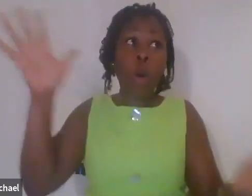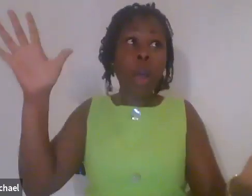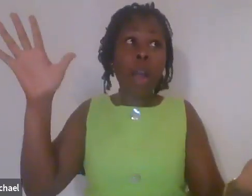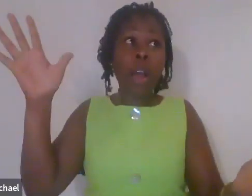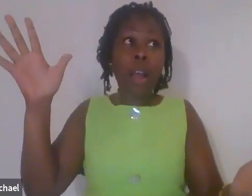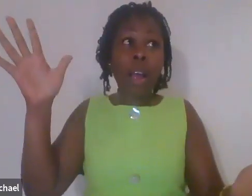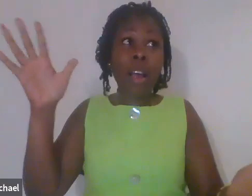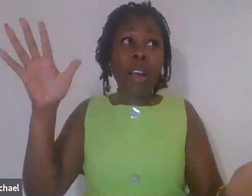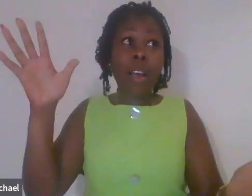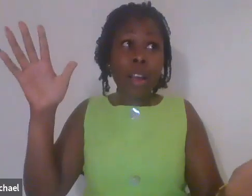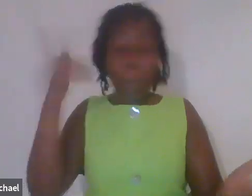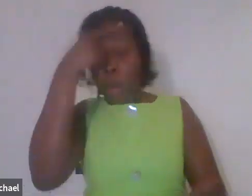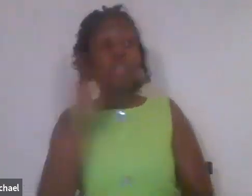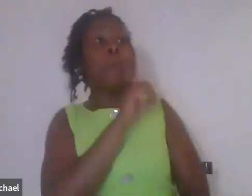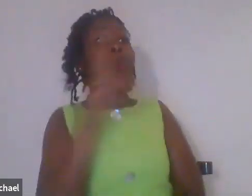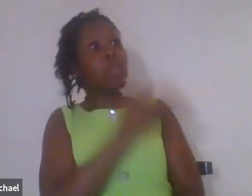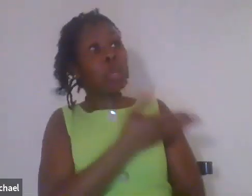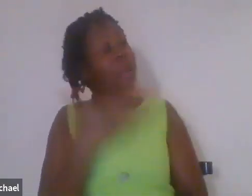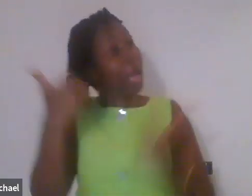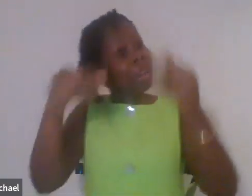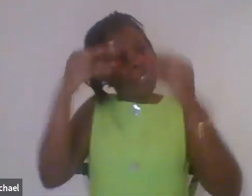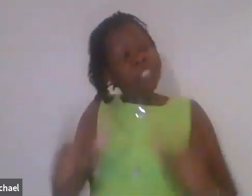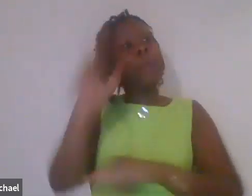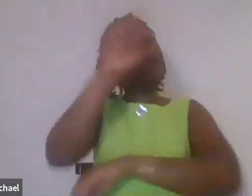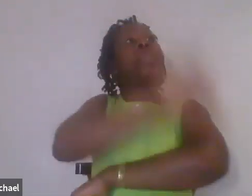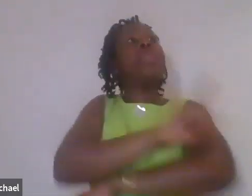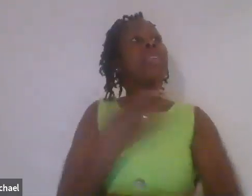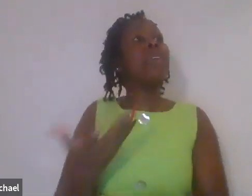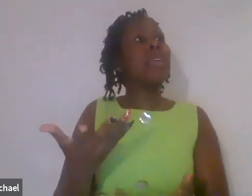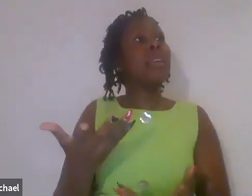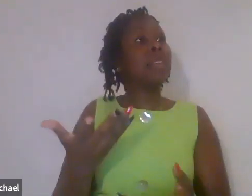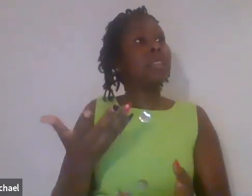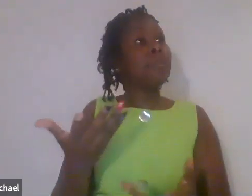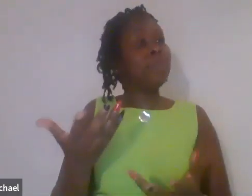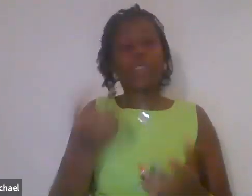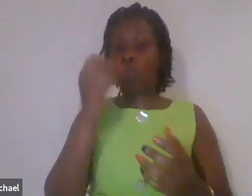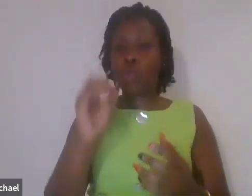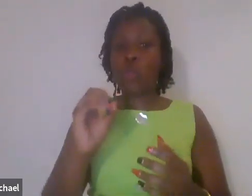So I need to do more because I'm threat to someone by the end of the